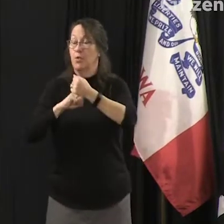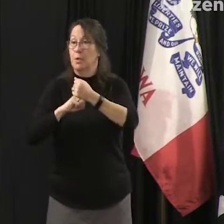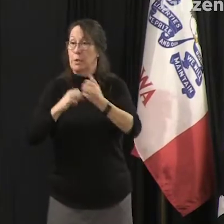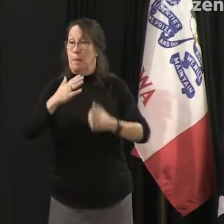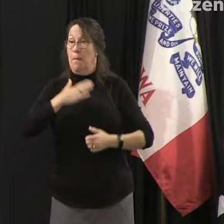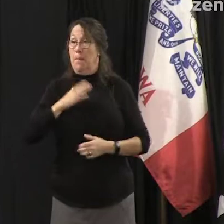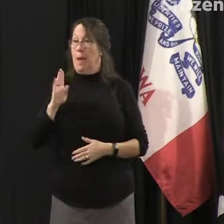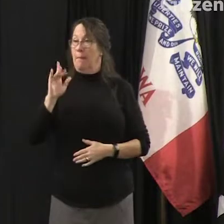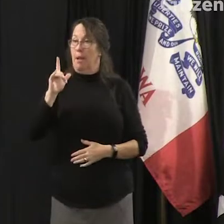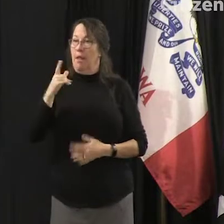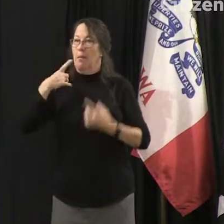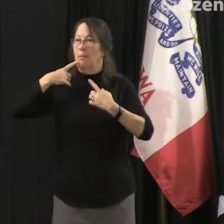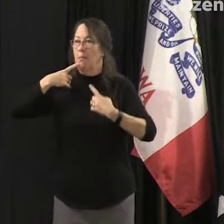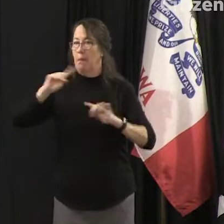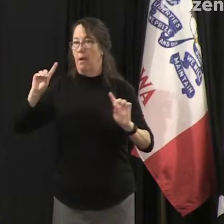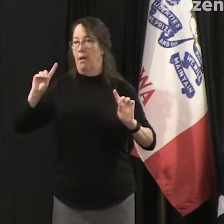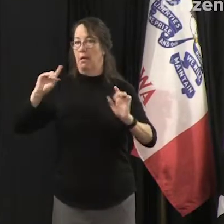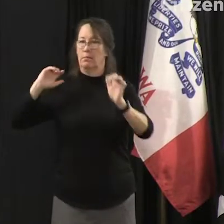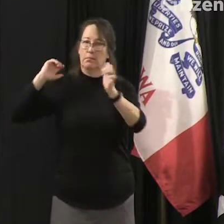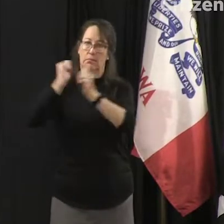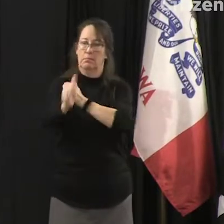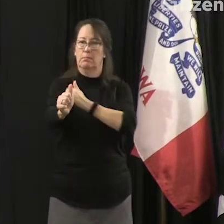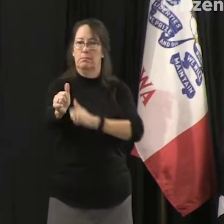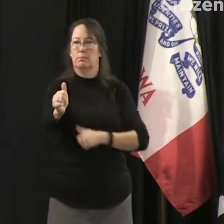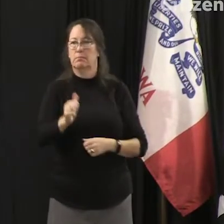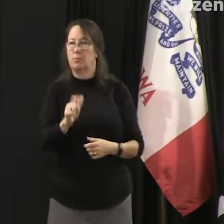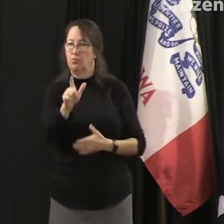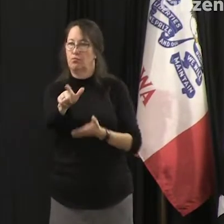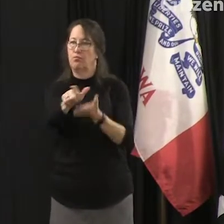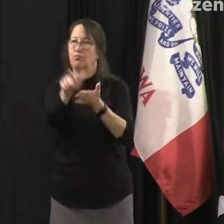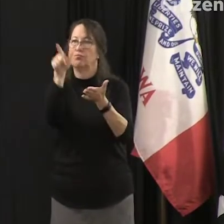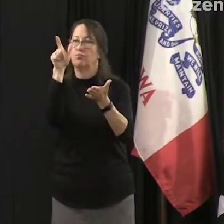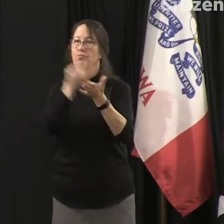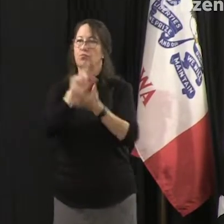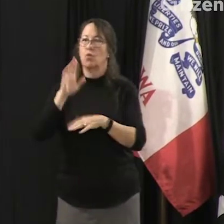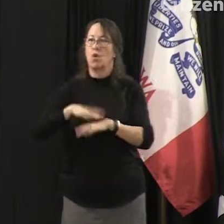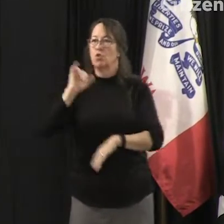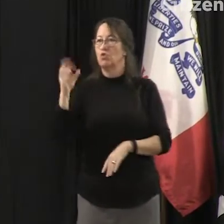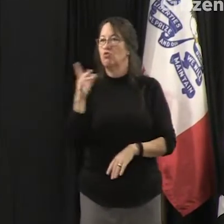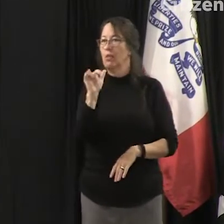it was my bill that was finally enacted into law on